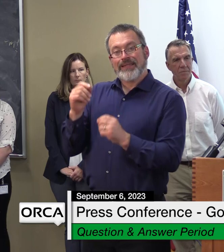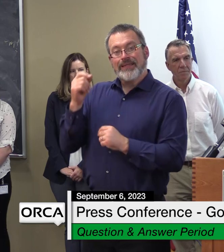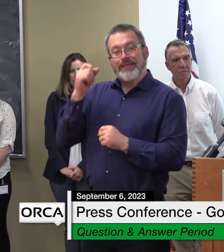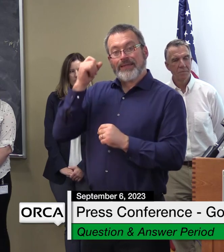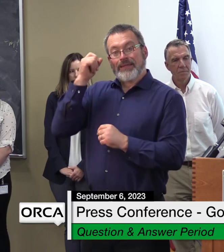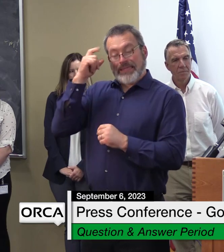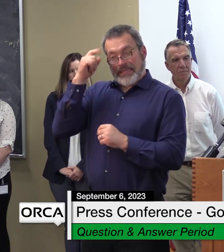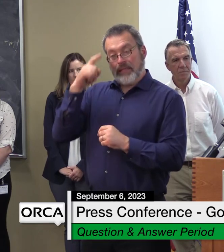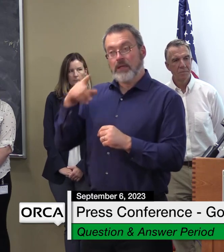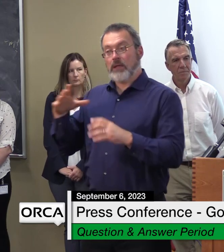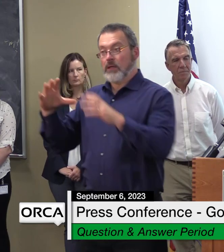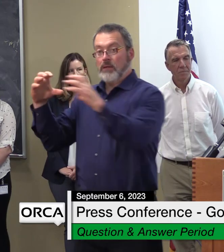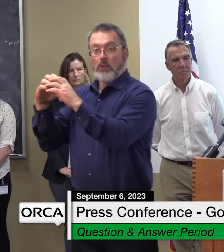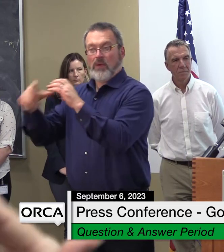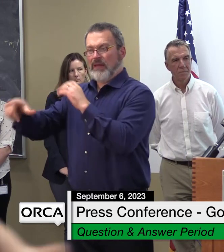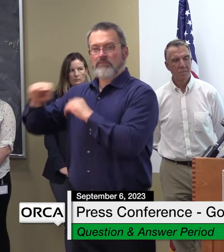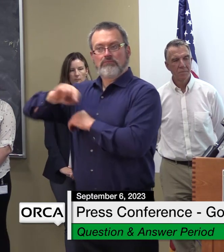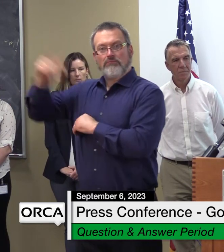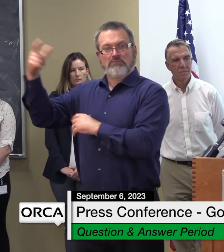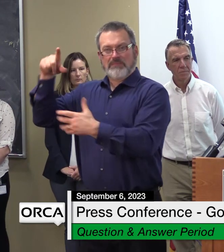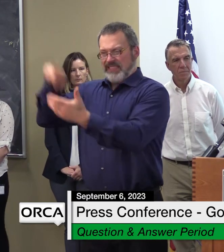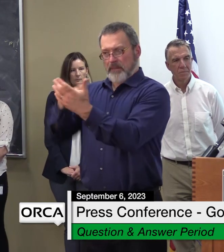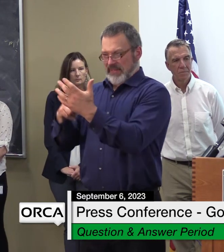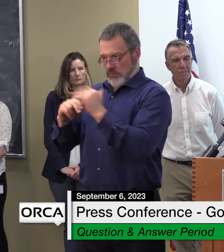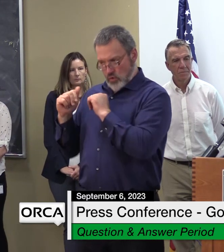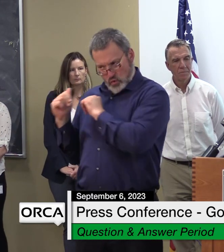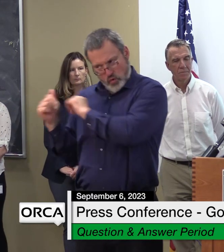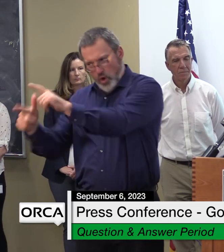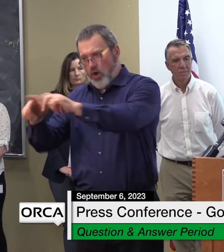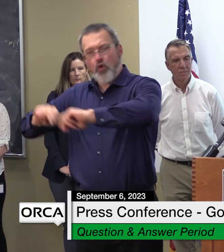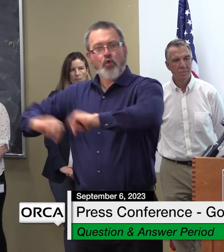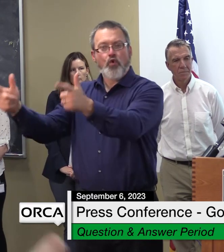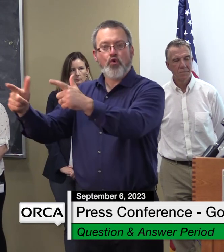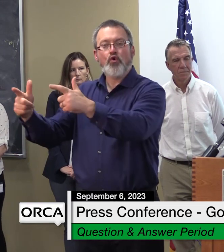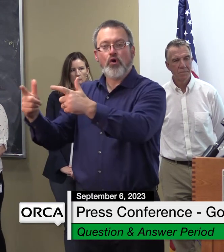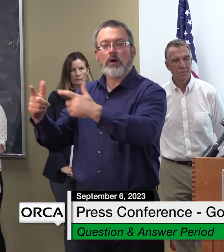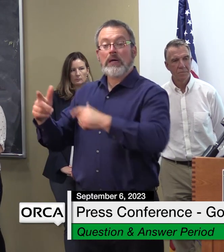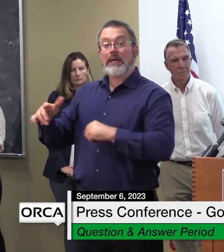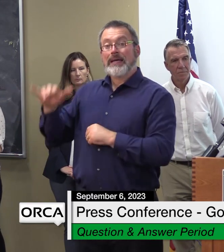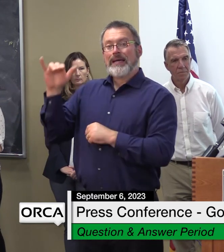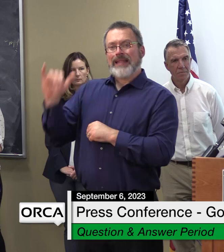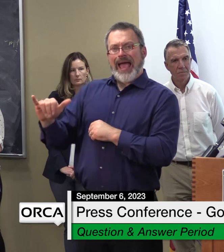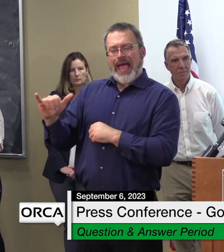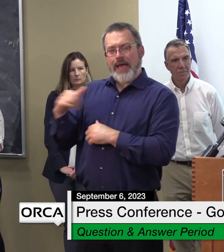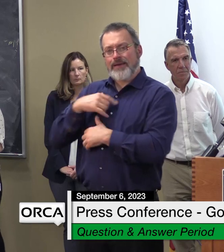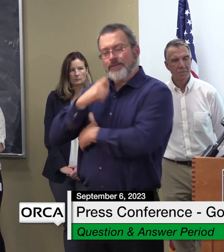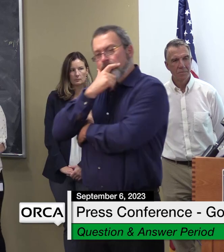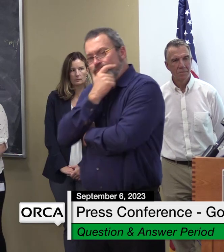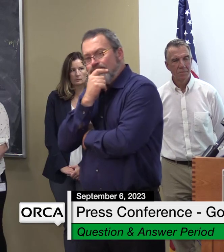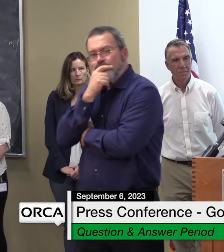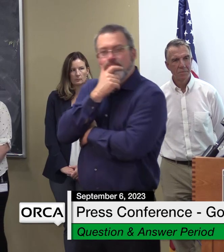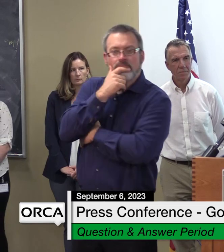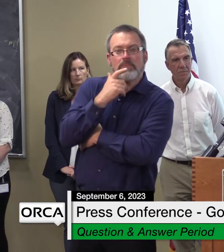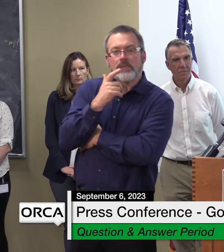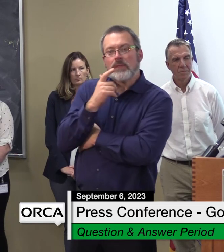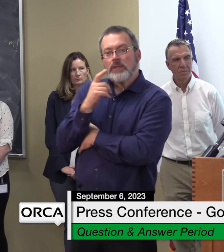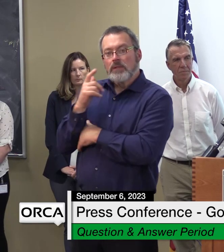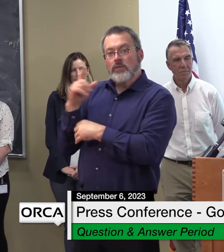becomes, you know, a situation where we have to work between what the site inspection